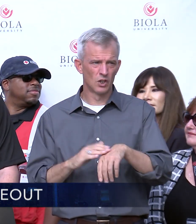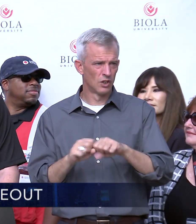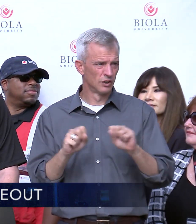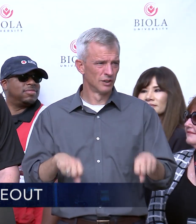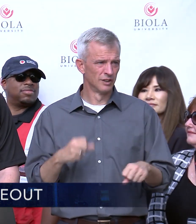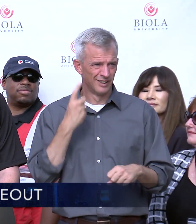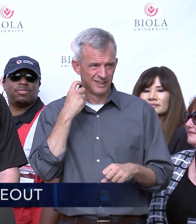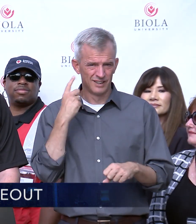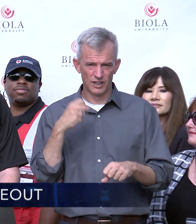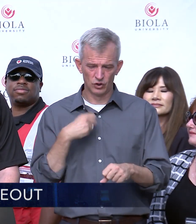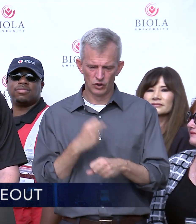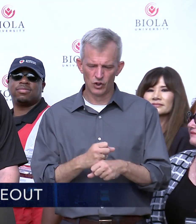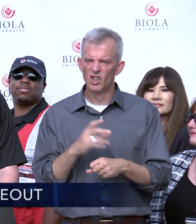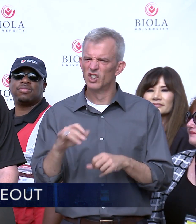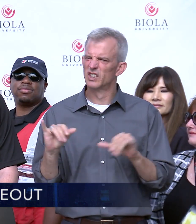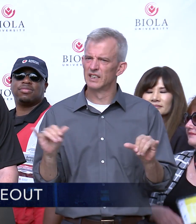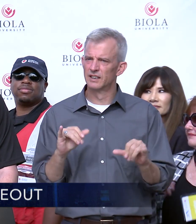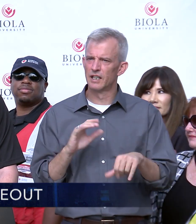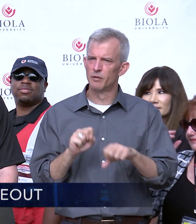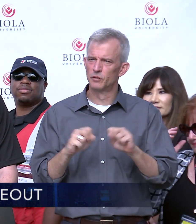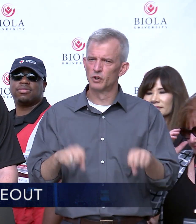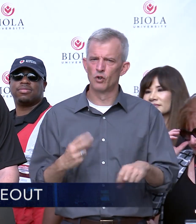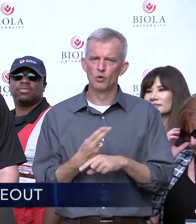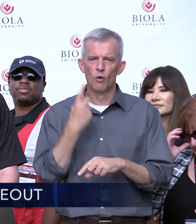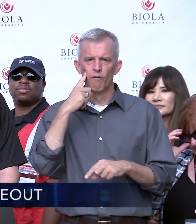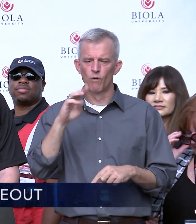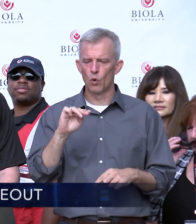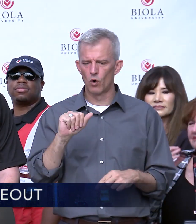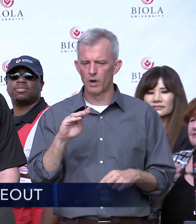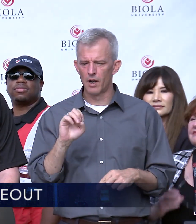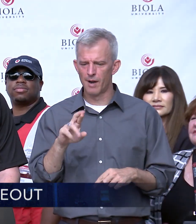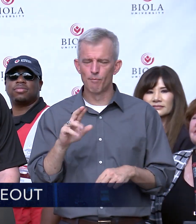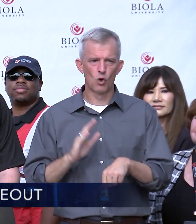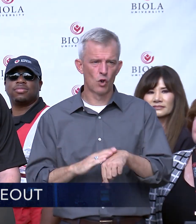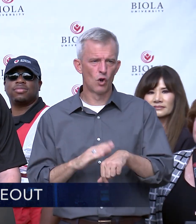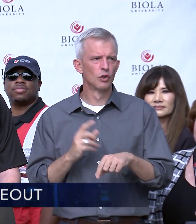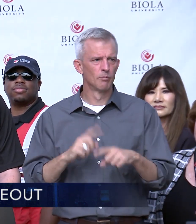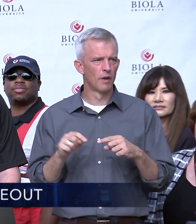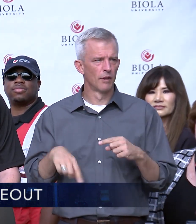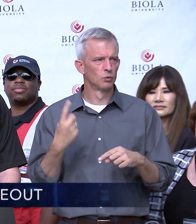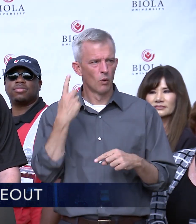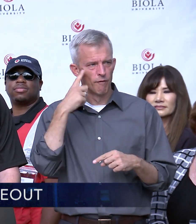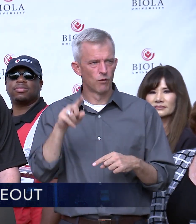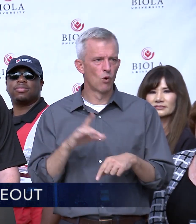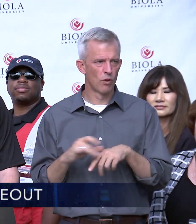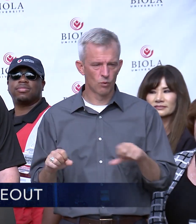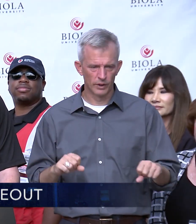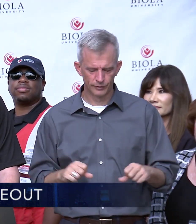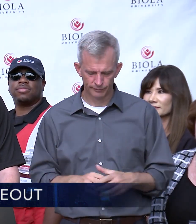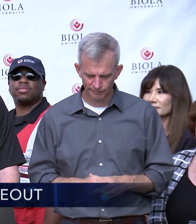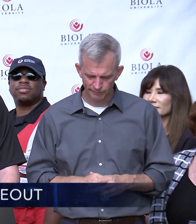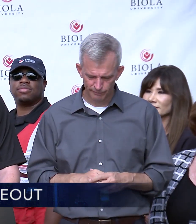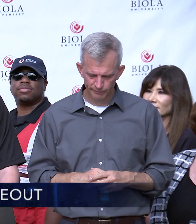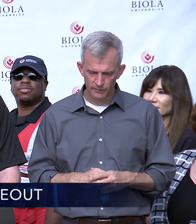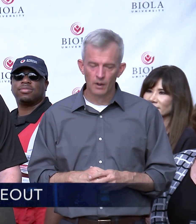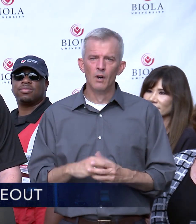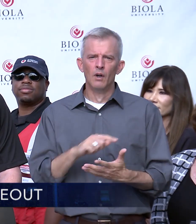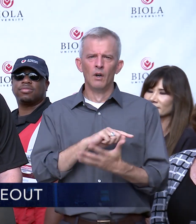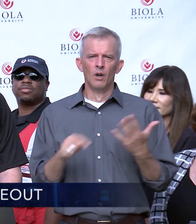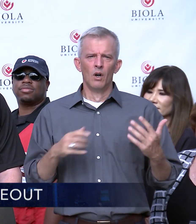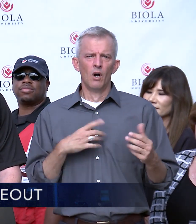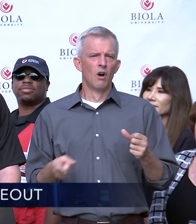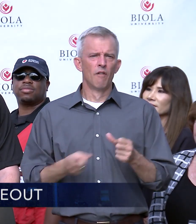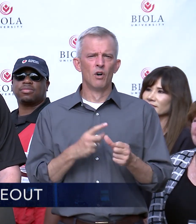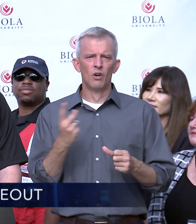system as used for Amber Alerts, but alerting for imminent earthquake shaking. These were a first not